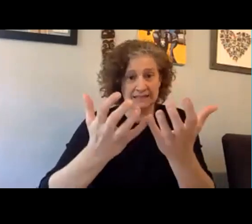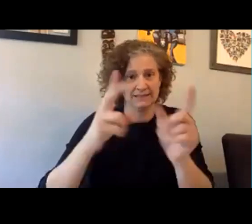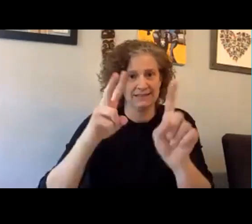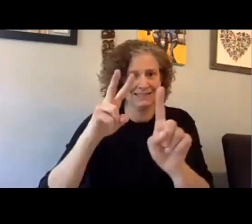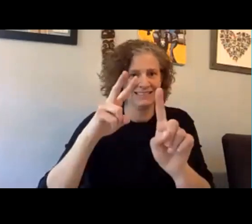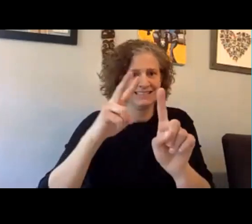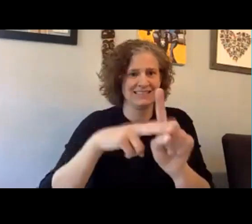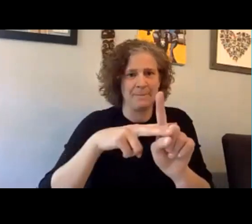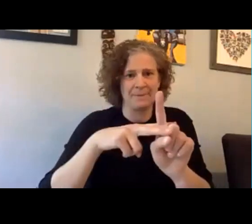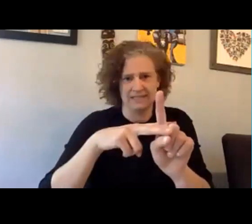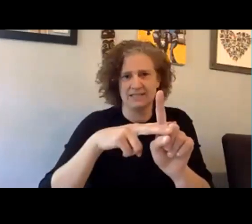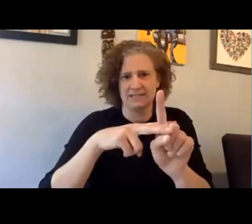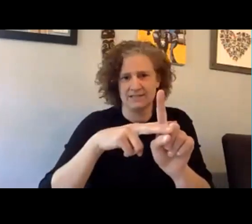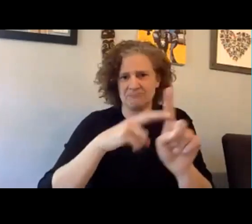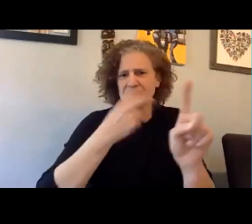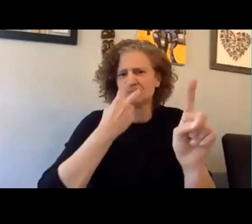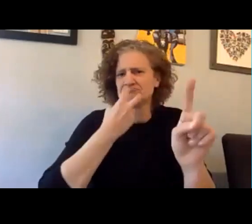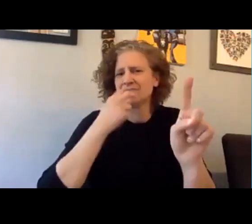assignment,